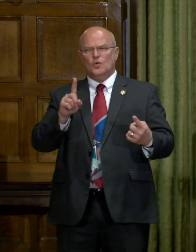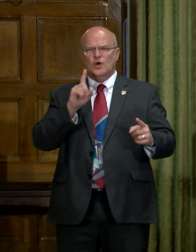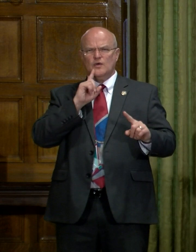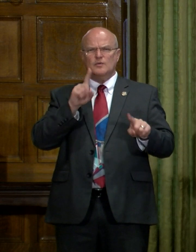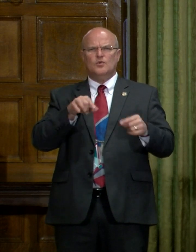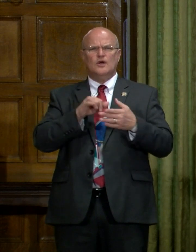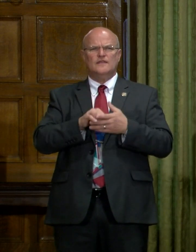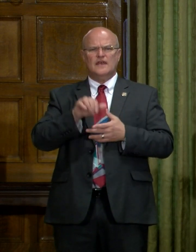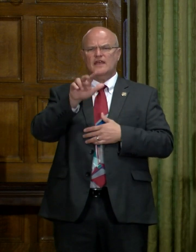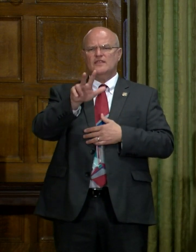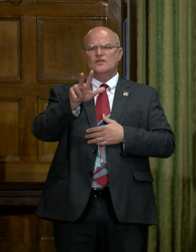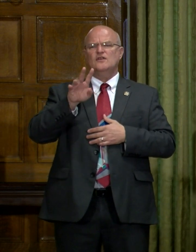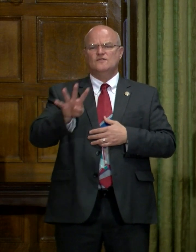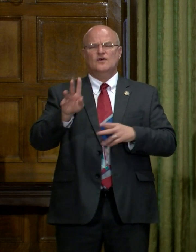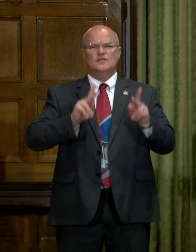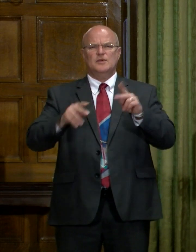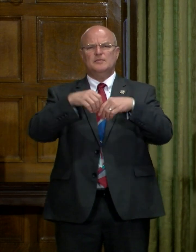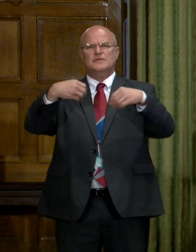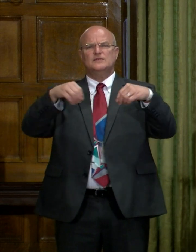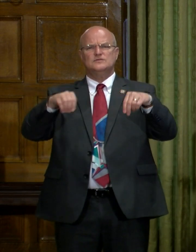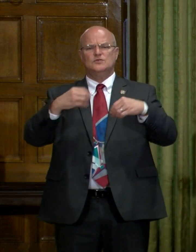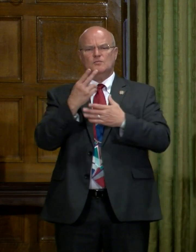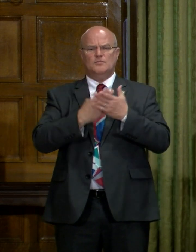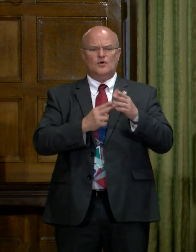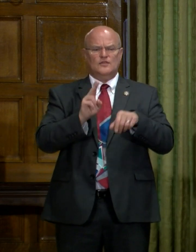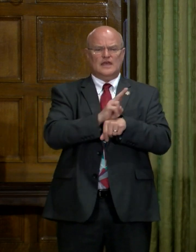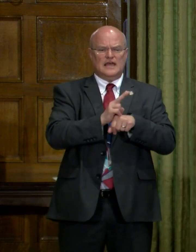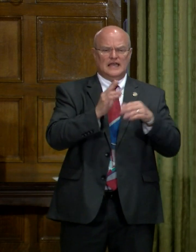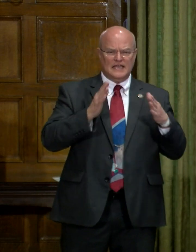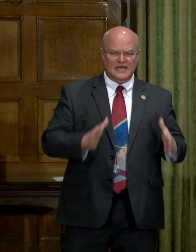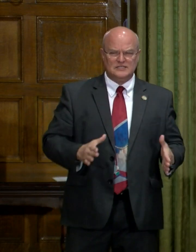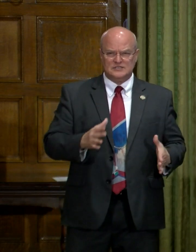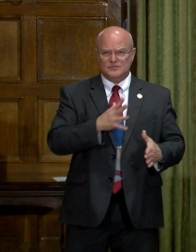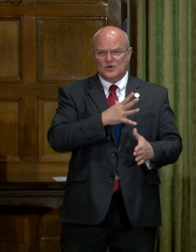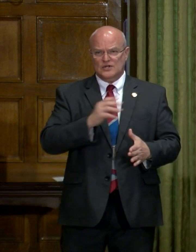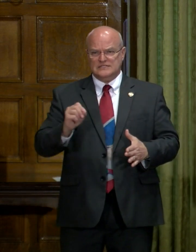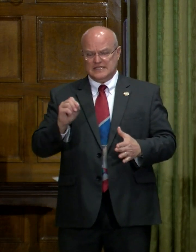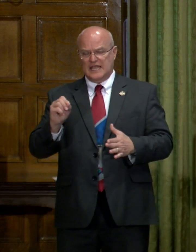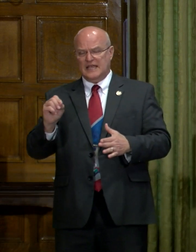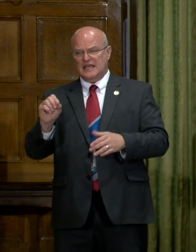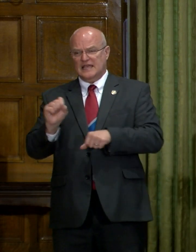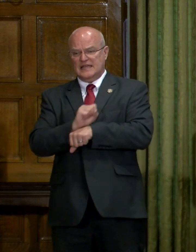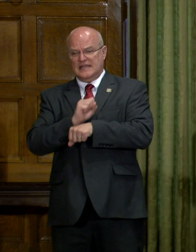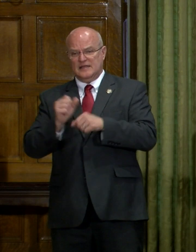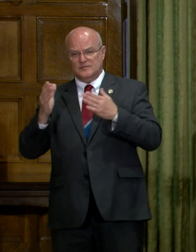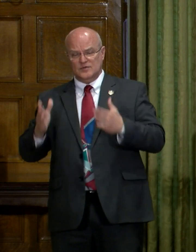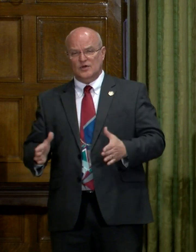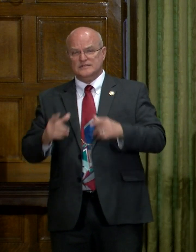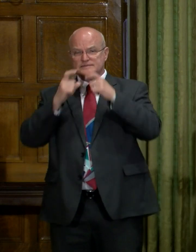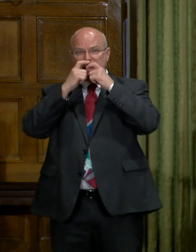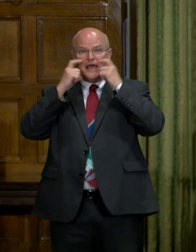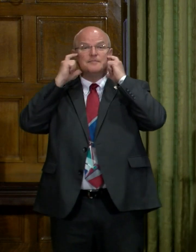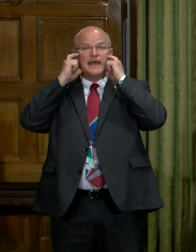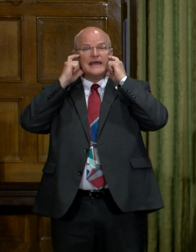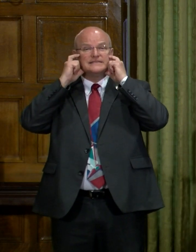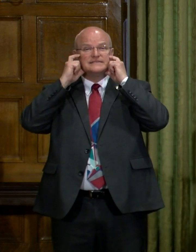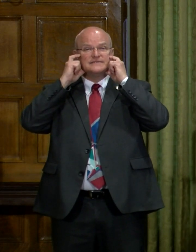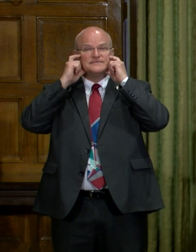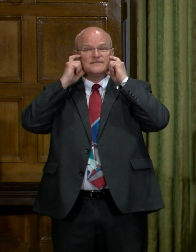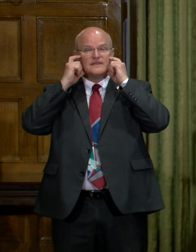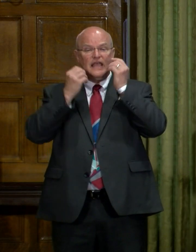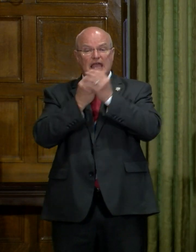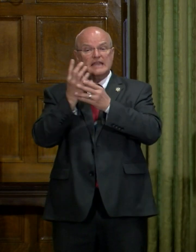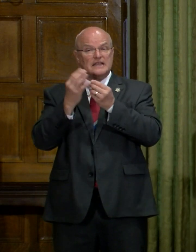report was that 3/4 of the people in the store, both customers and staff, were wearing masks